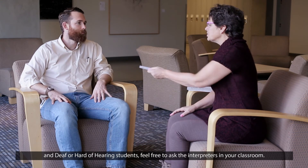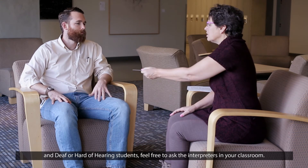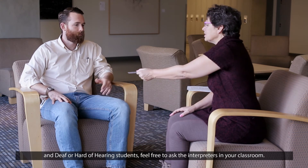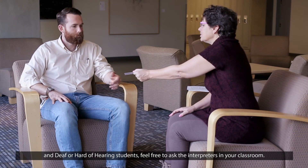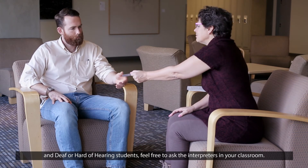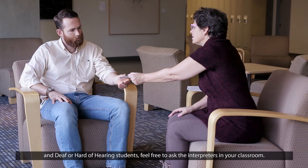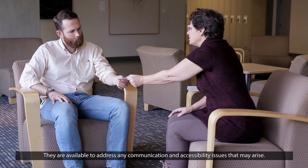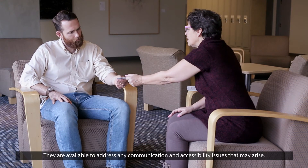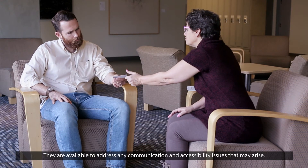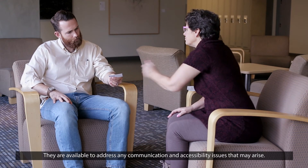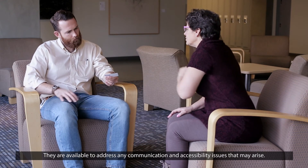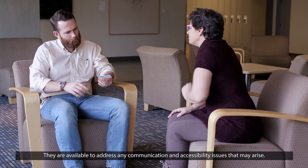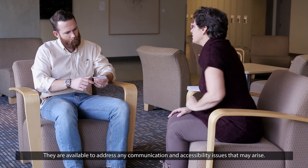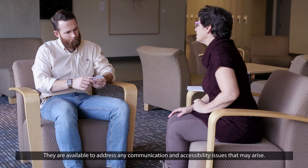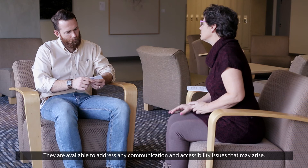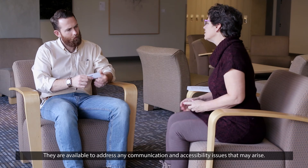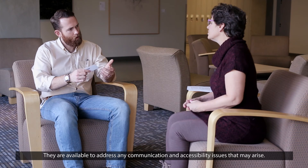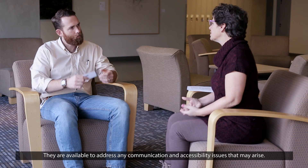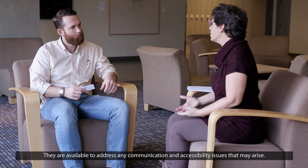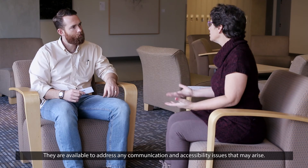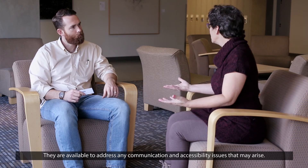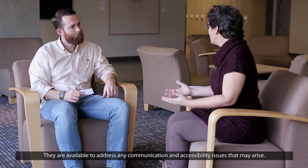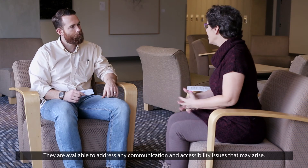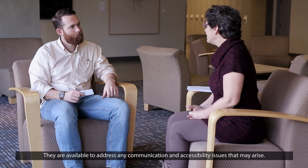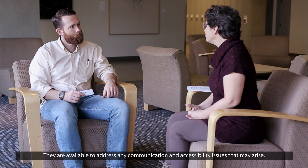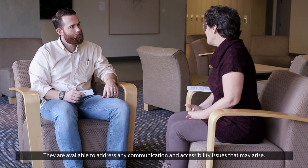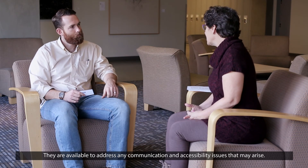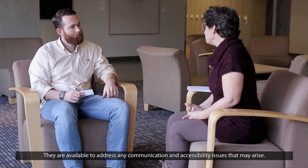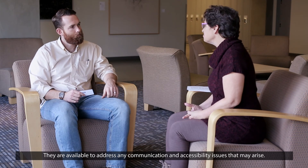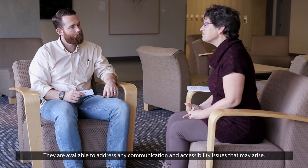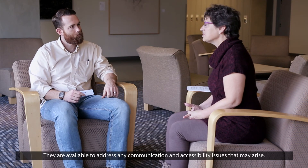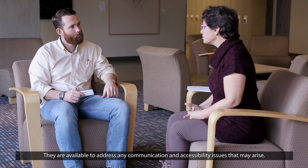They are available to address any communication and accessibility issues that may arise.